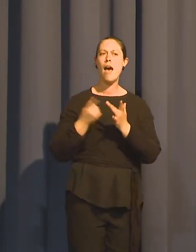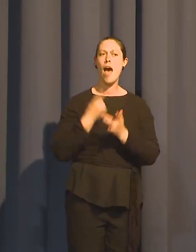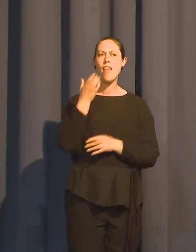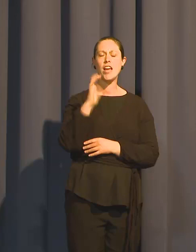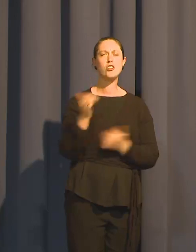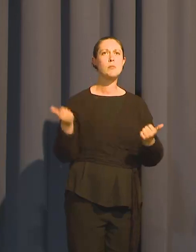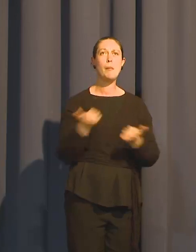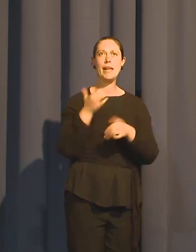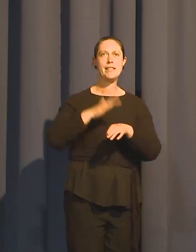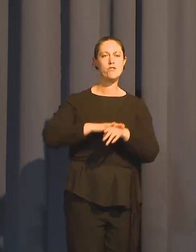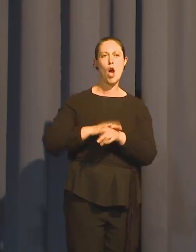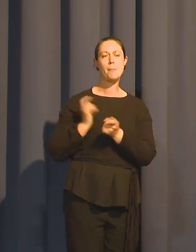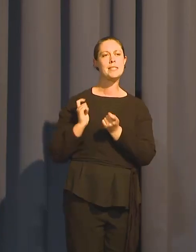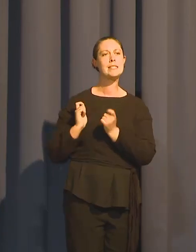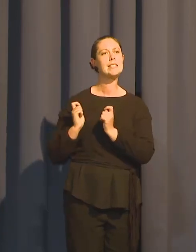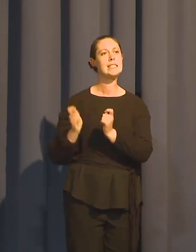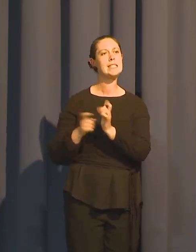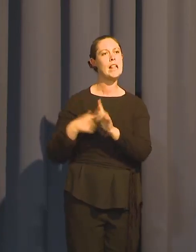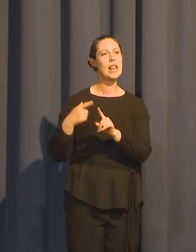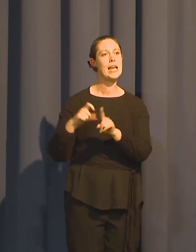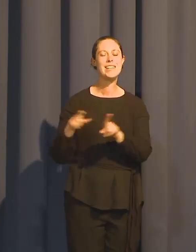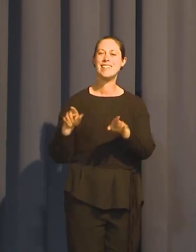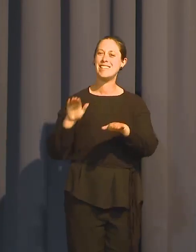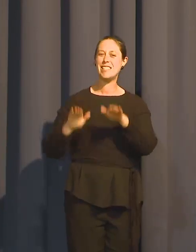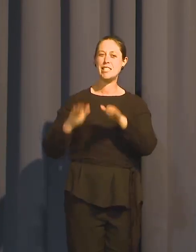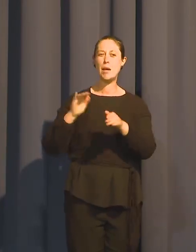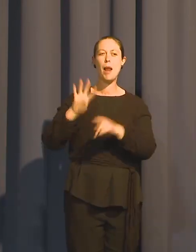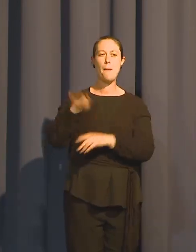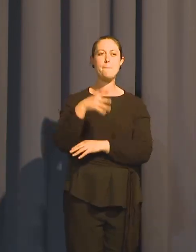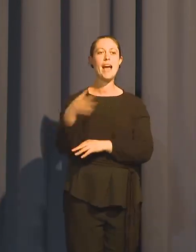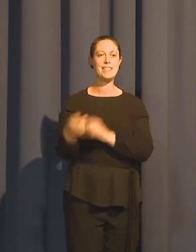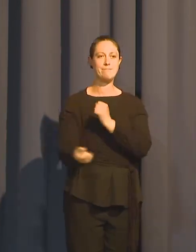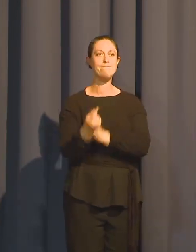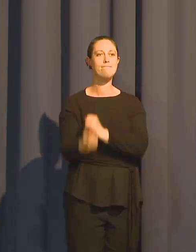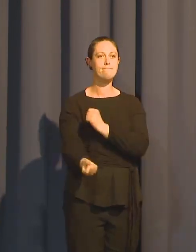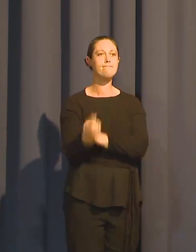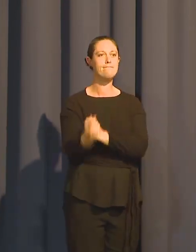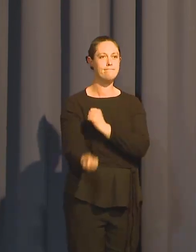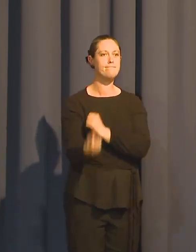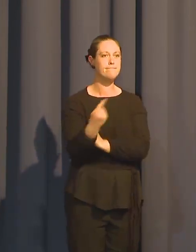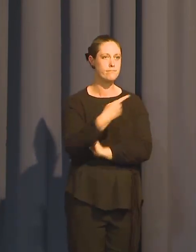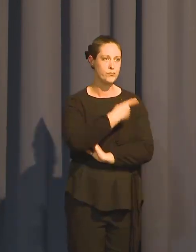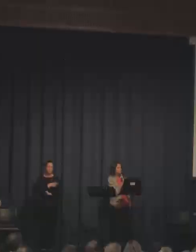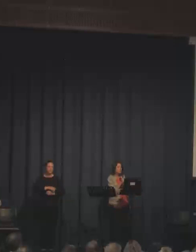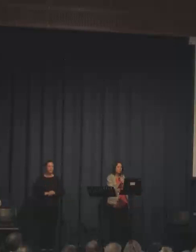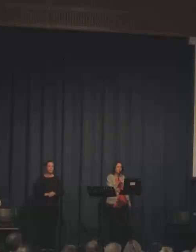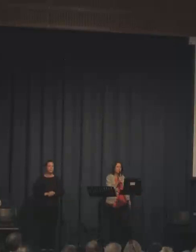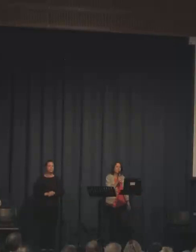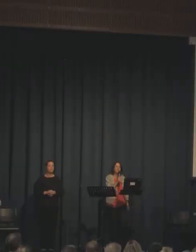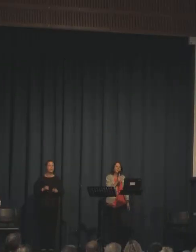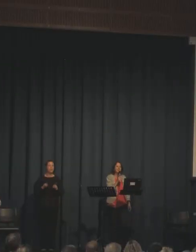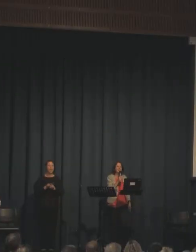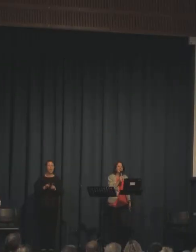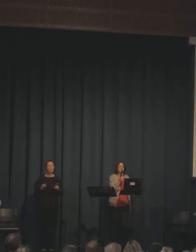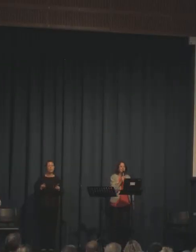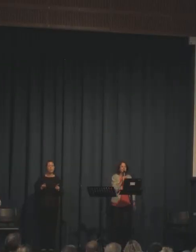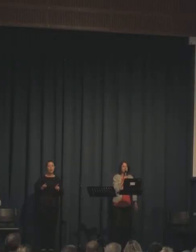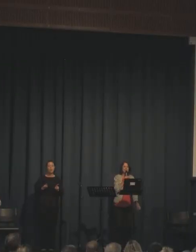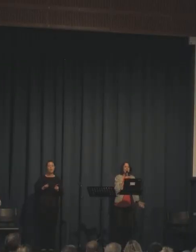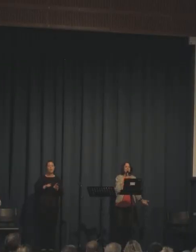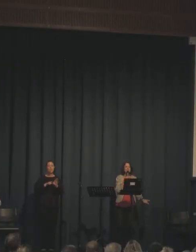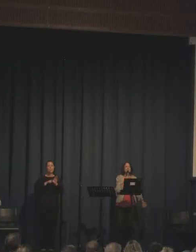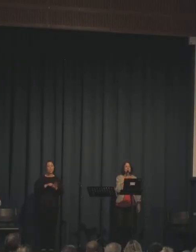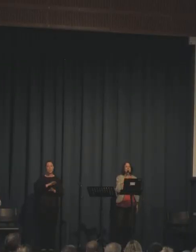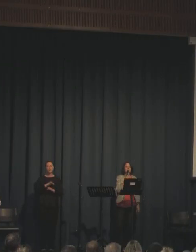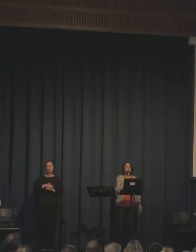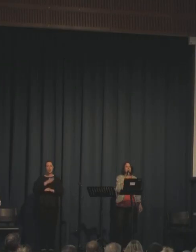of blood lead levels see the same pattern. Another thing you might notice is there's a slight curve upwards for the very young children.